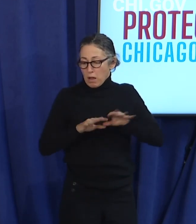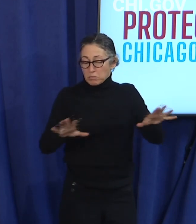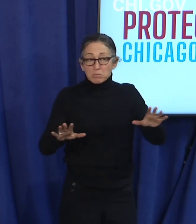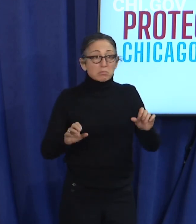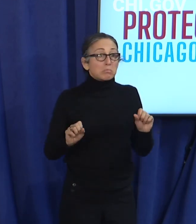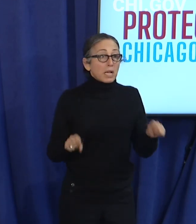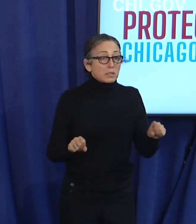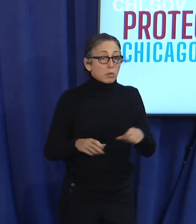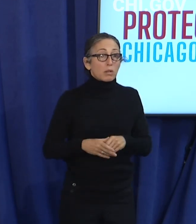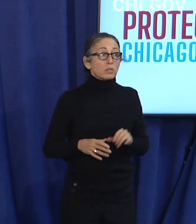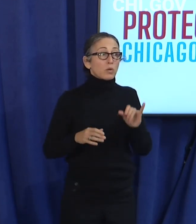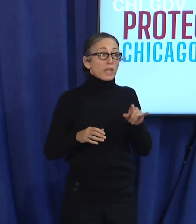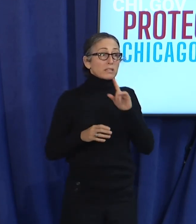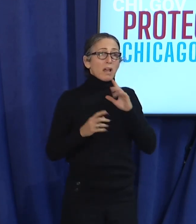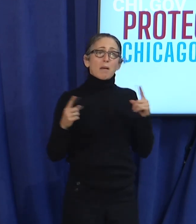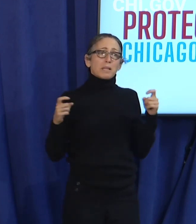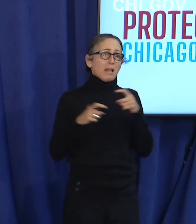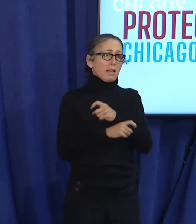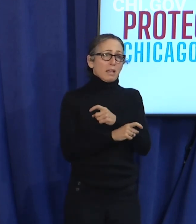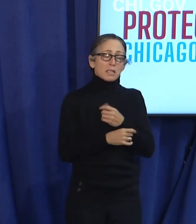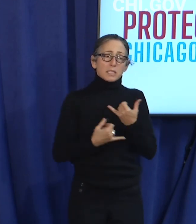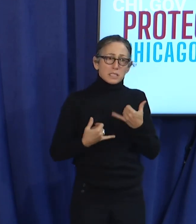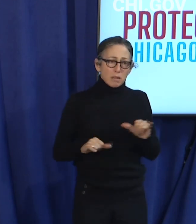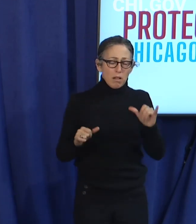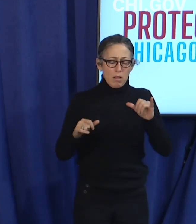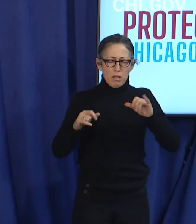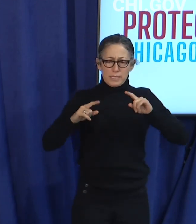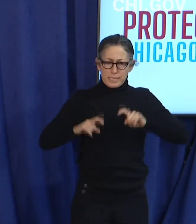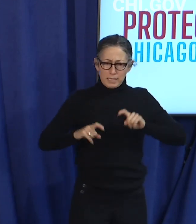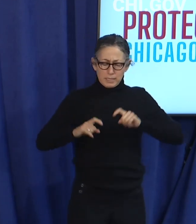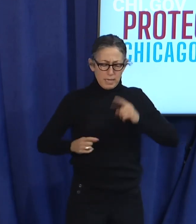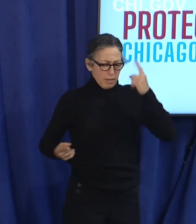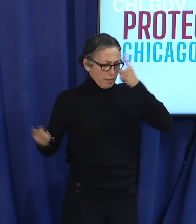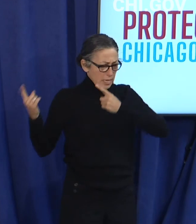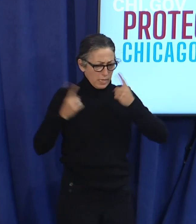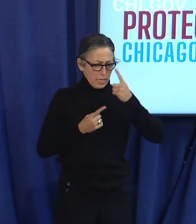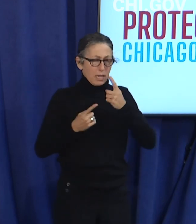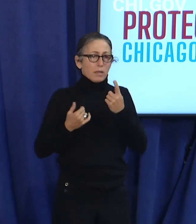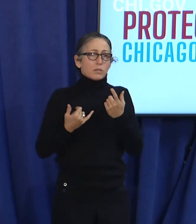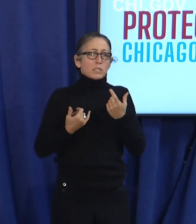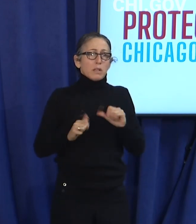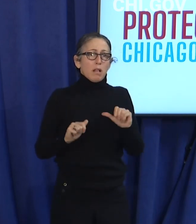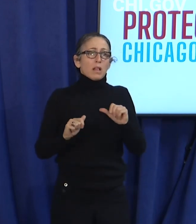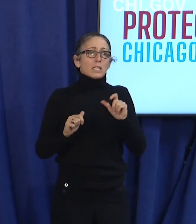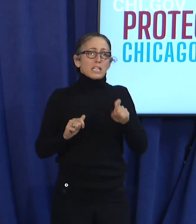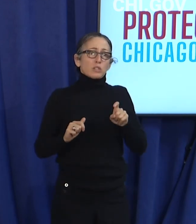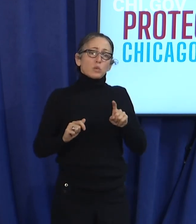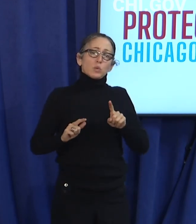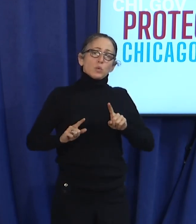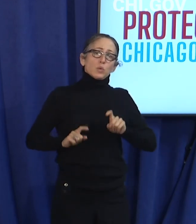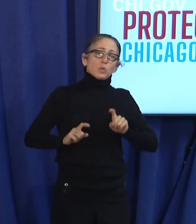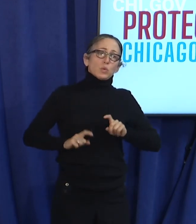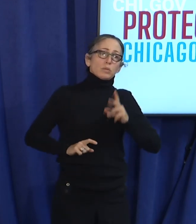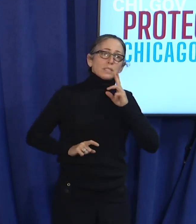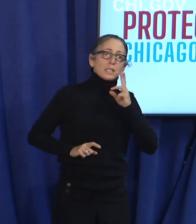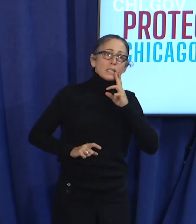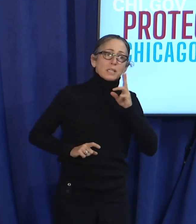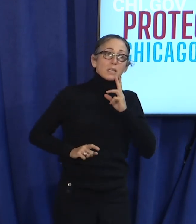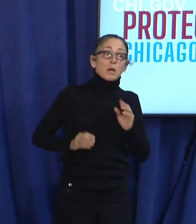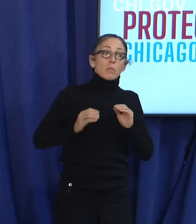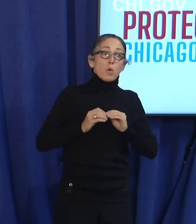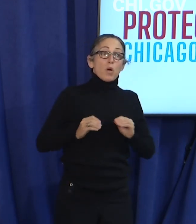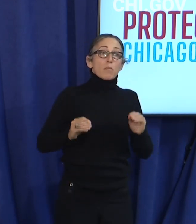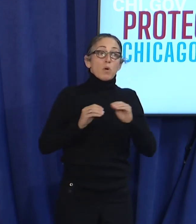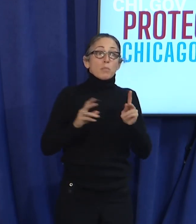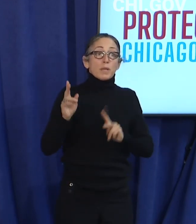to be complicated, I think, as we're sort of rolling this out over this coming year, where increasingly we're going to have more people vaccinated